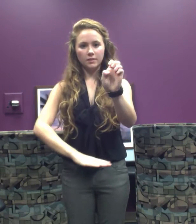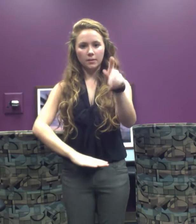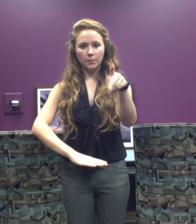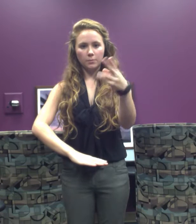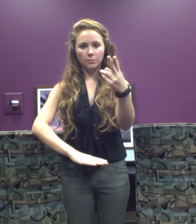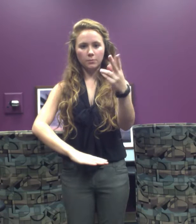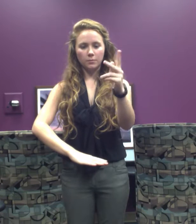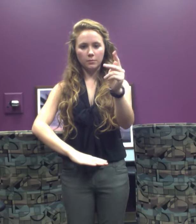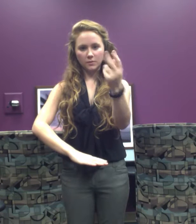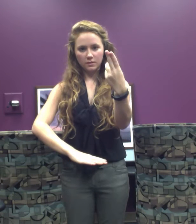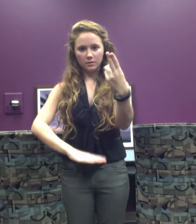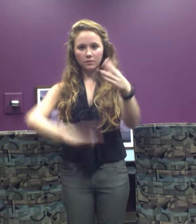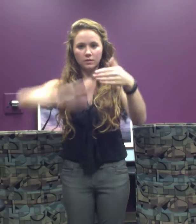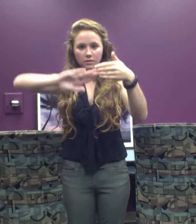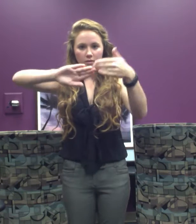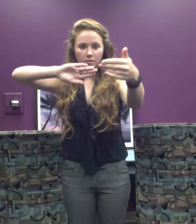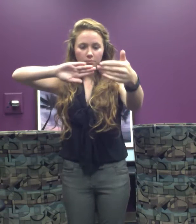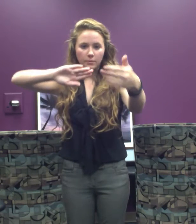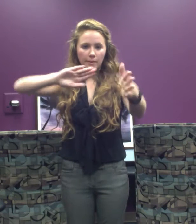top or the bottom. Did you have a question?